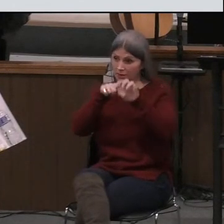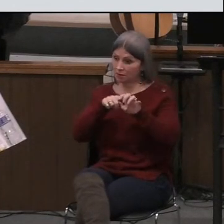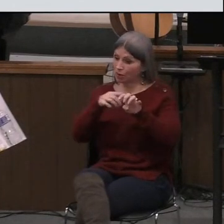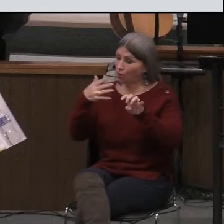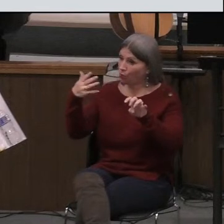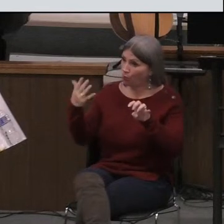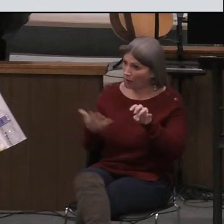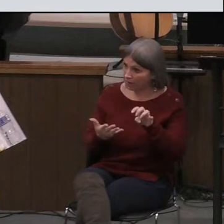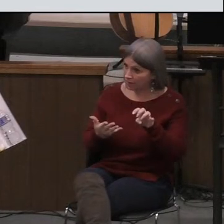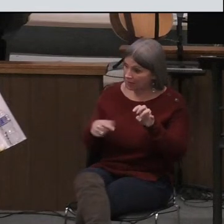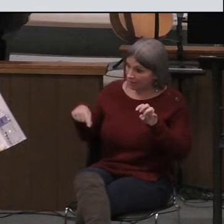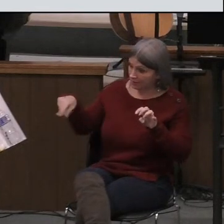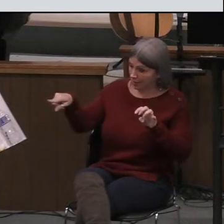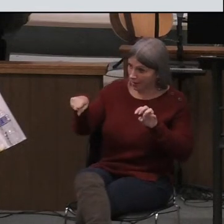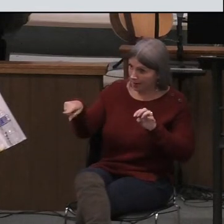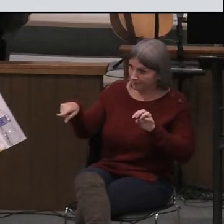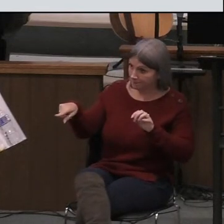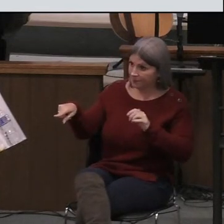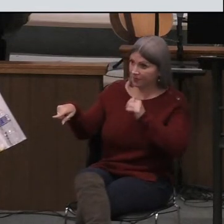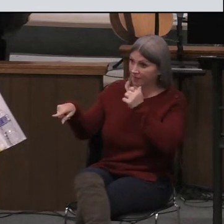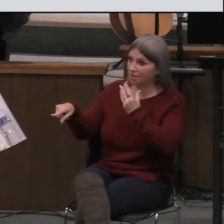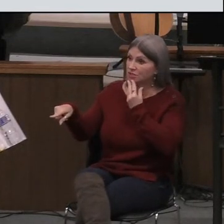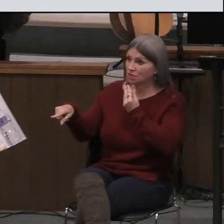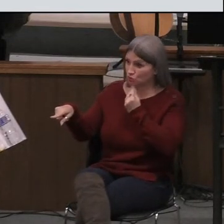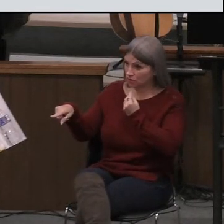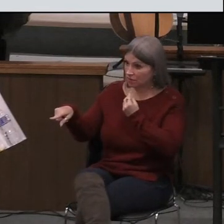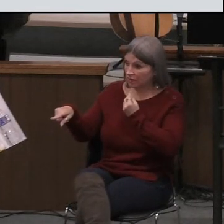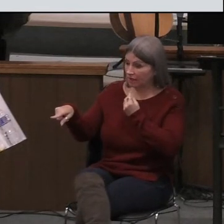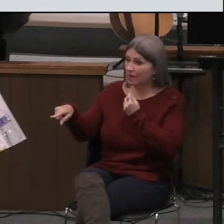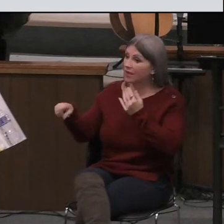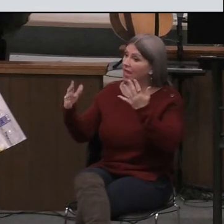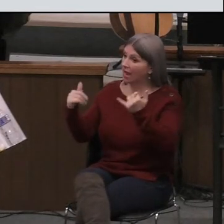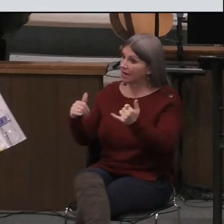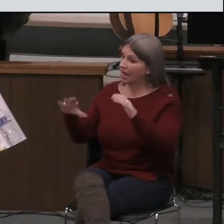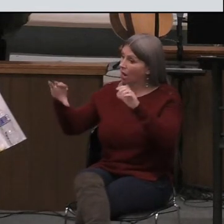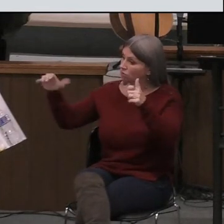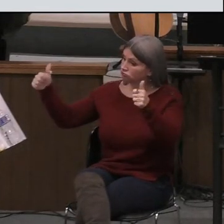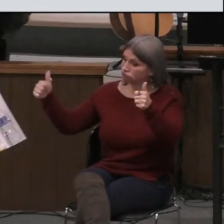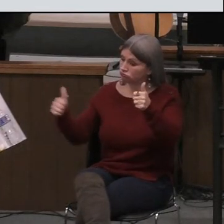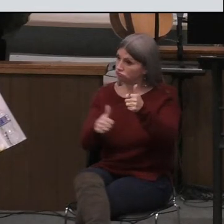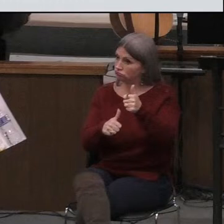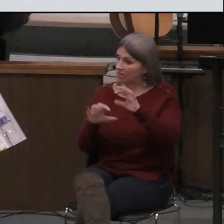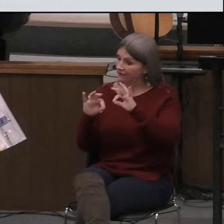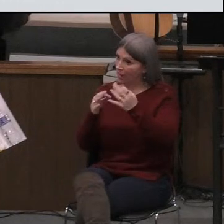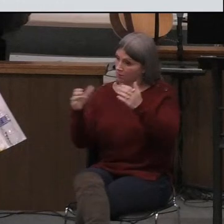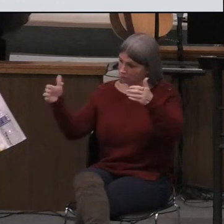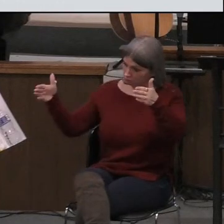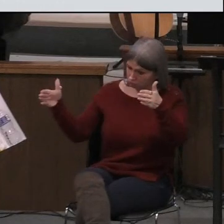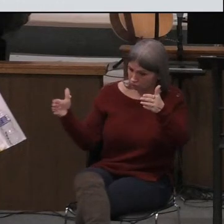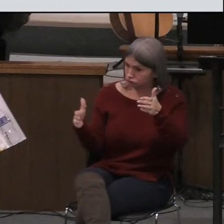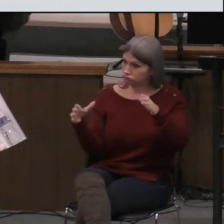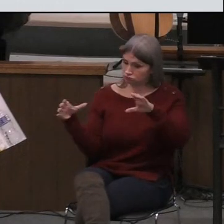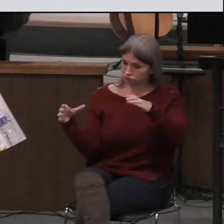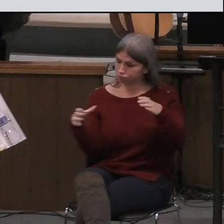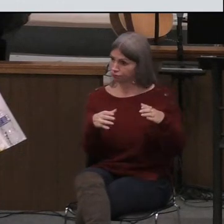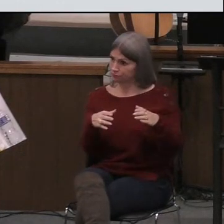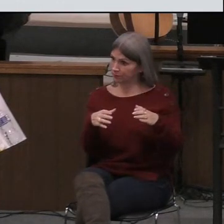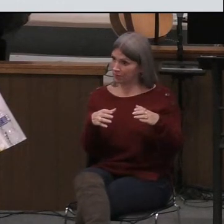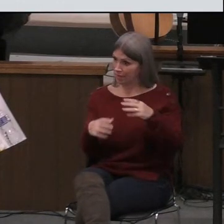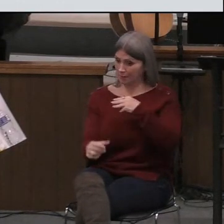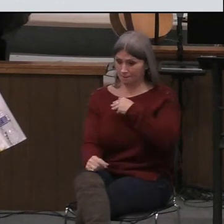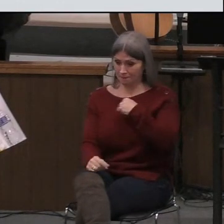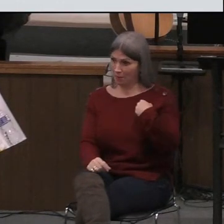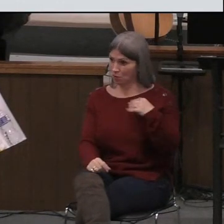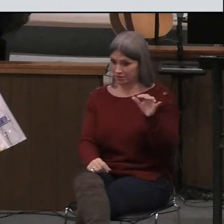the Gentile are fellow heirs, members of the same body, and partakers